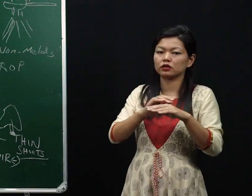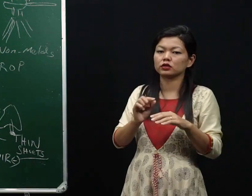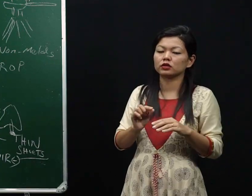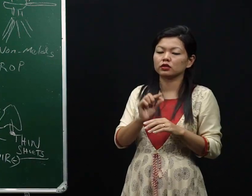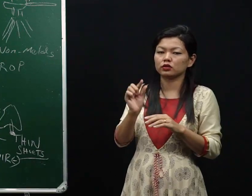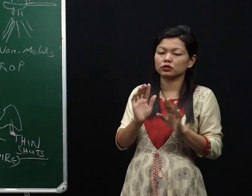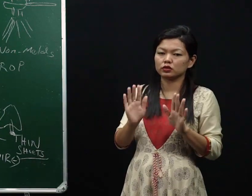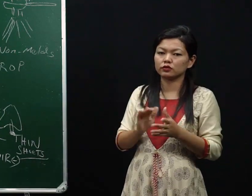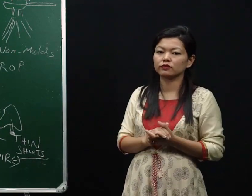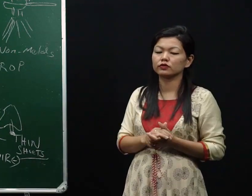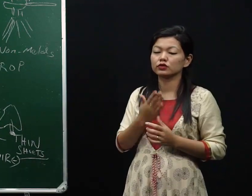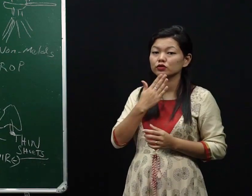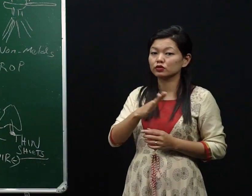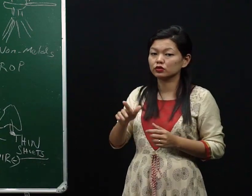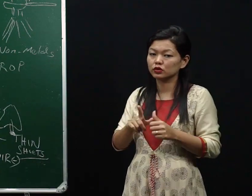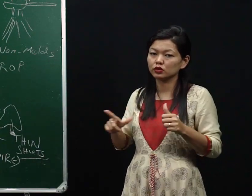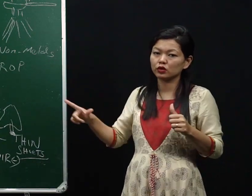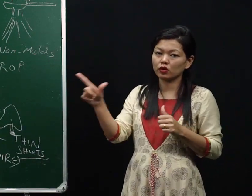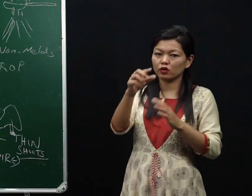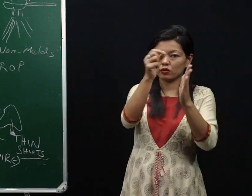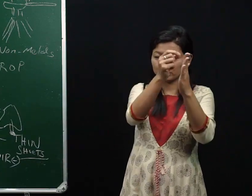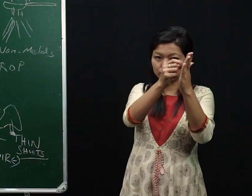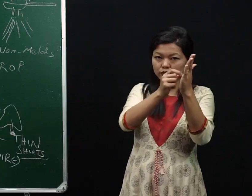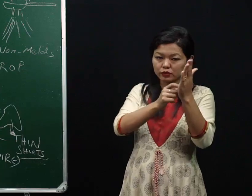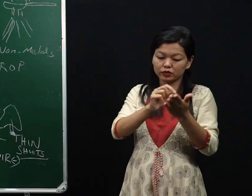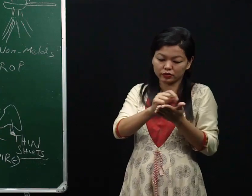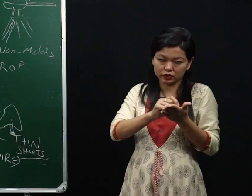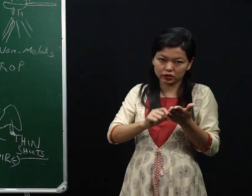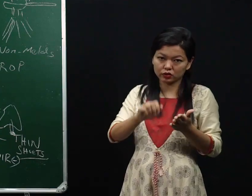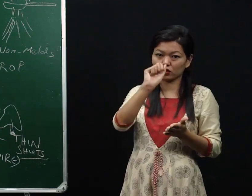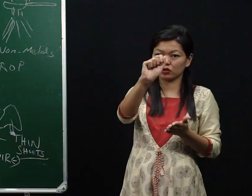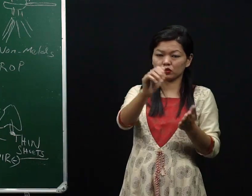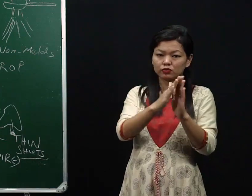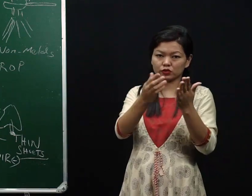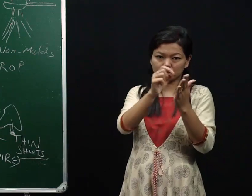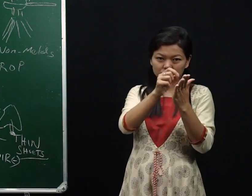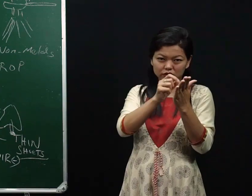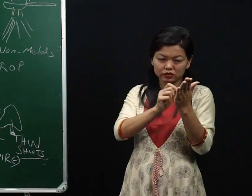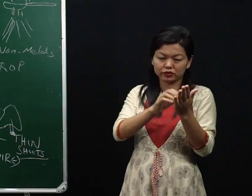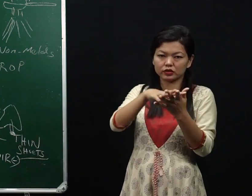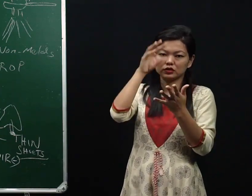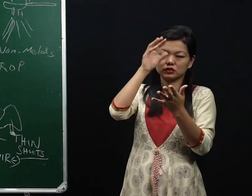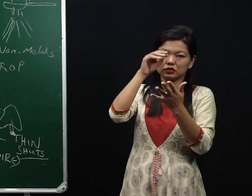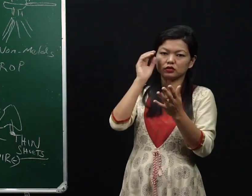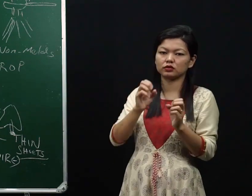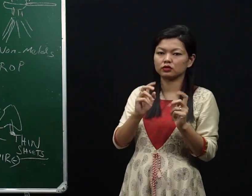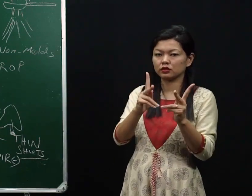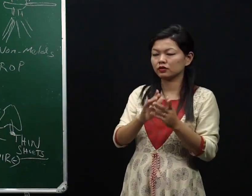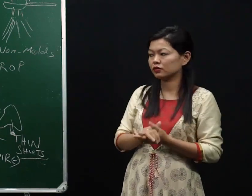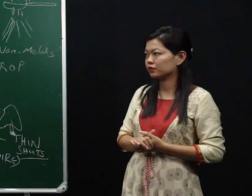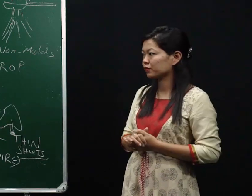before we go to our next topic, that is chemical property, we will study exception. Okay, these exceptions are very important.